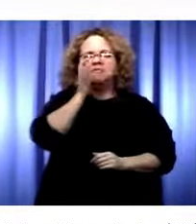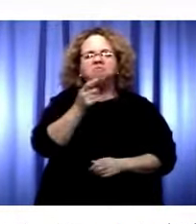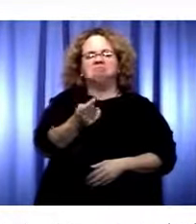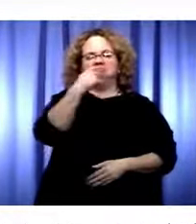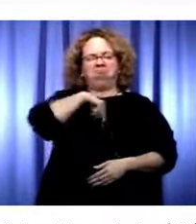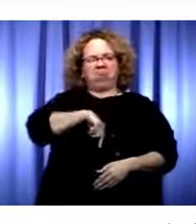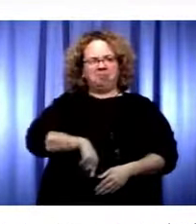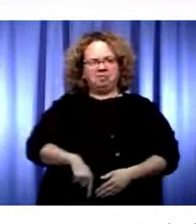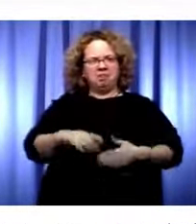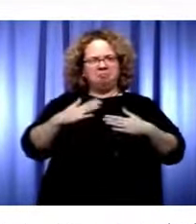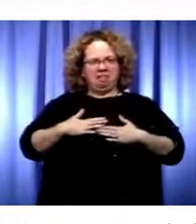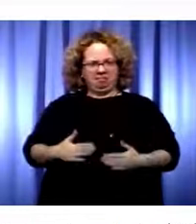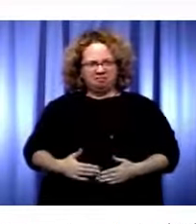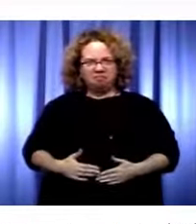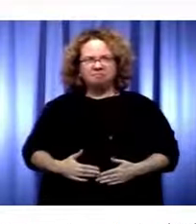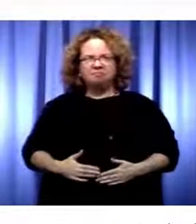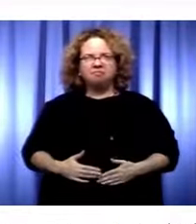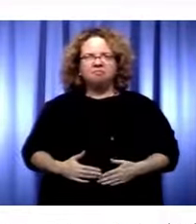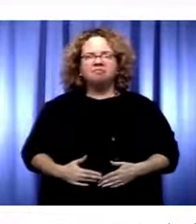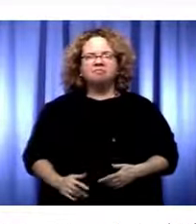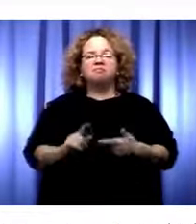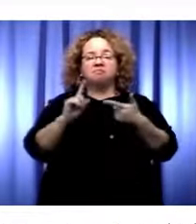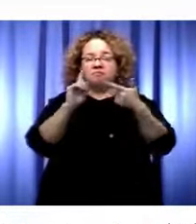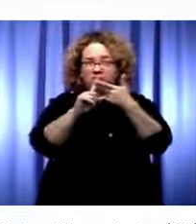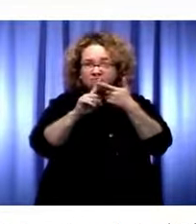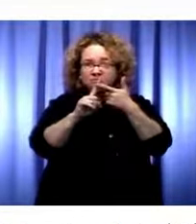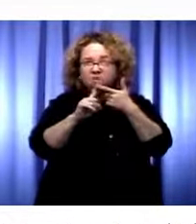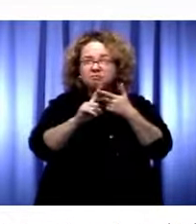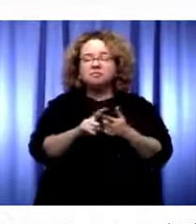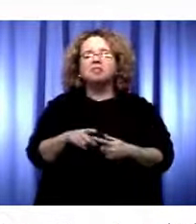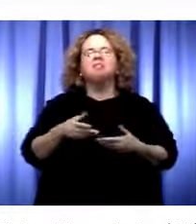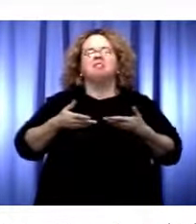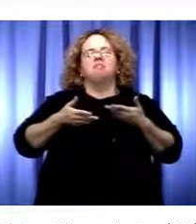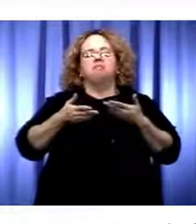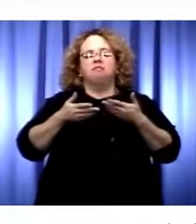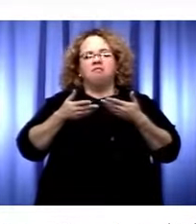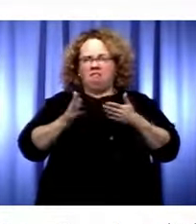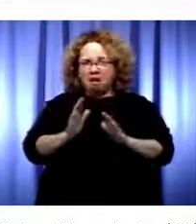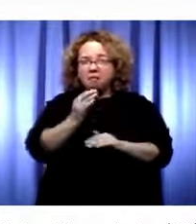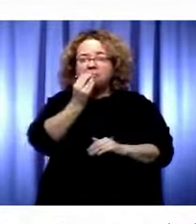It allows for entry of food and drink into the body system.